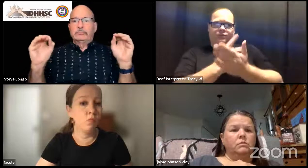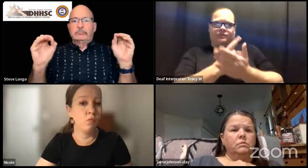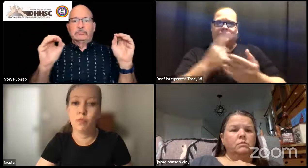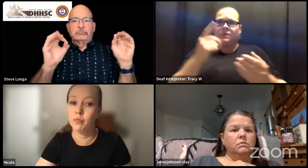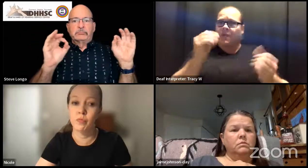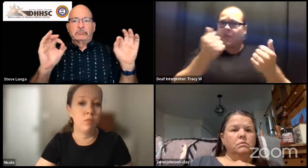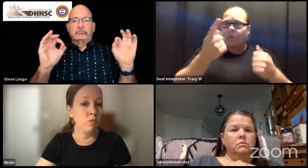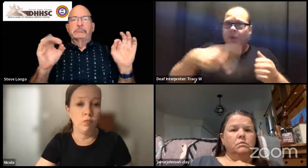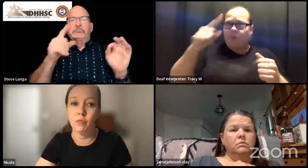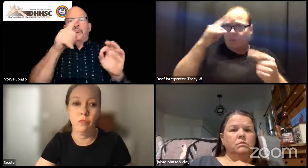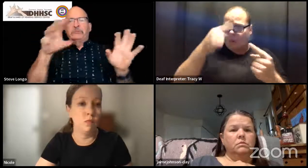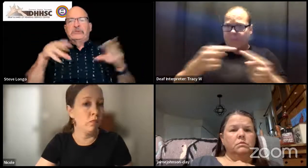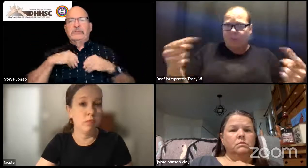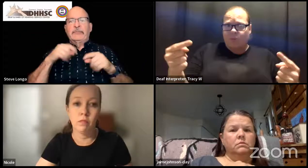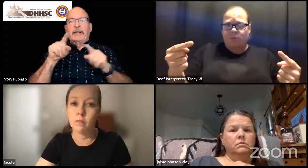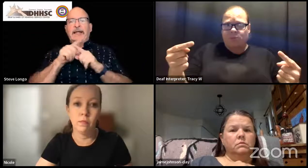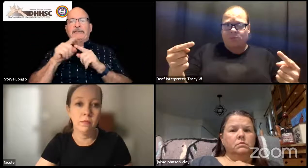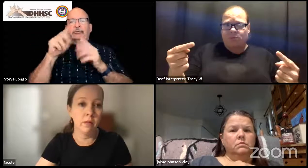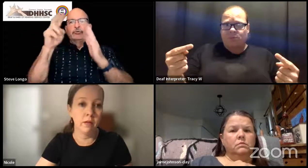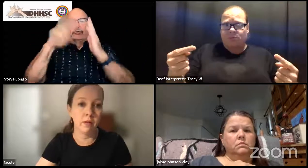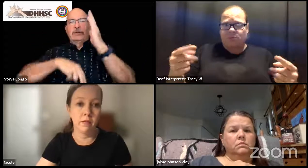any opposed?